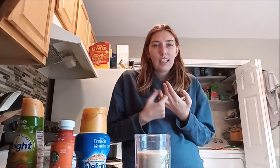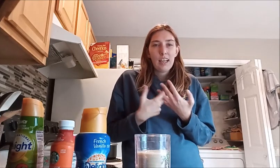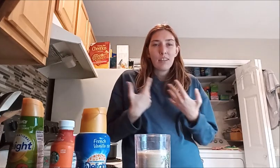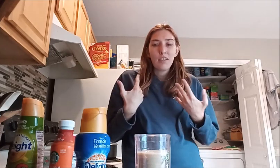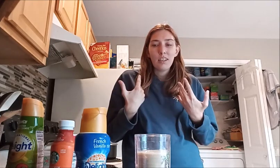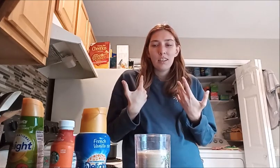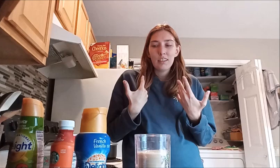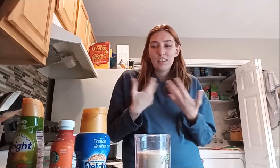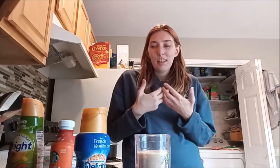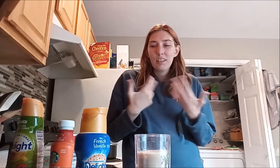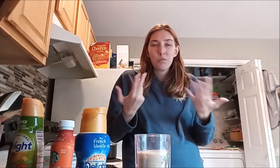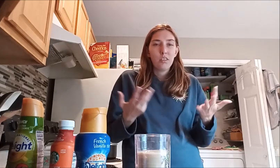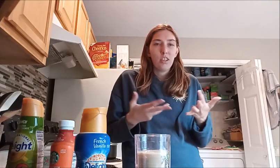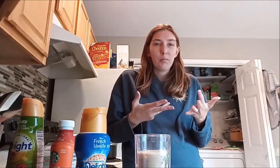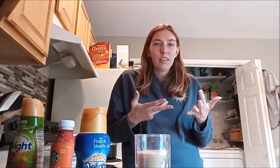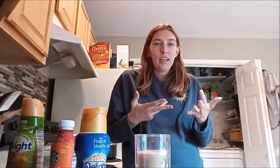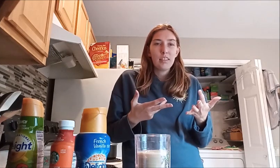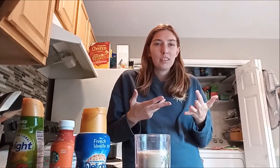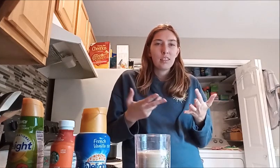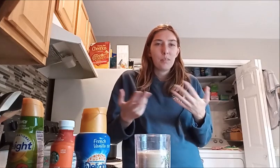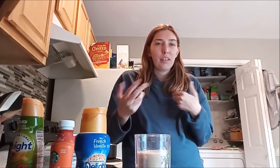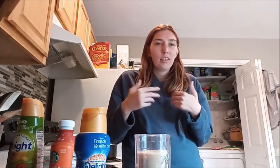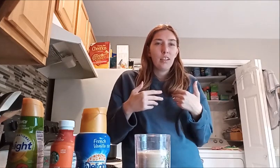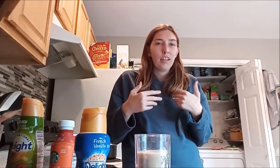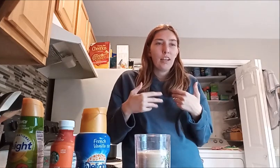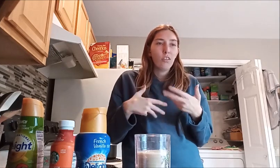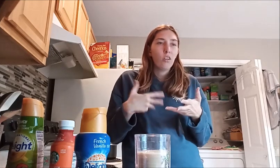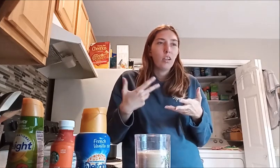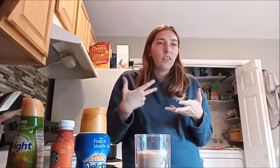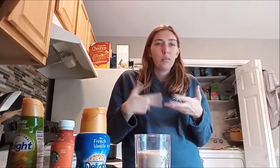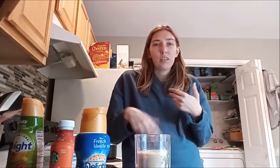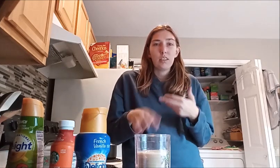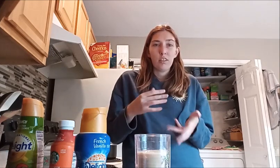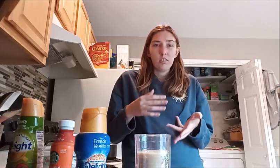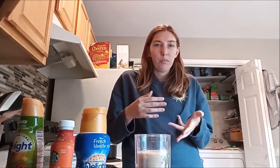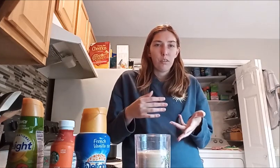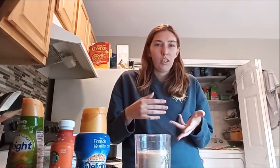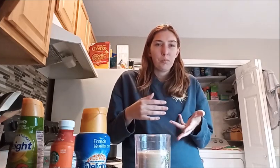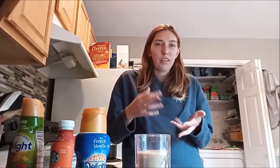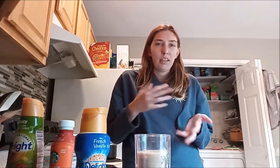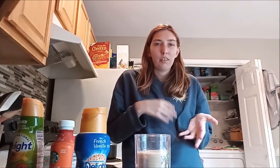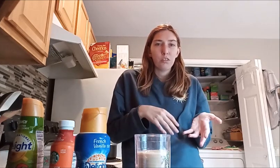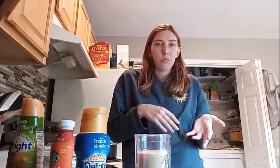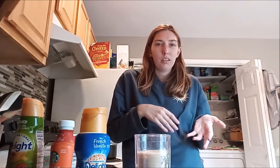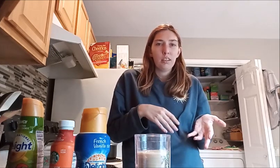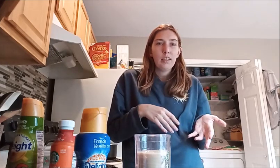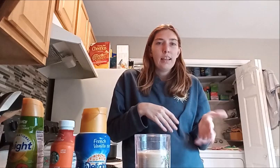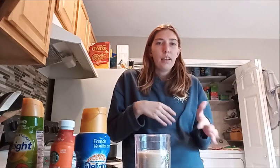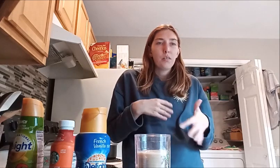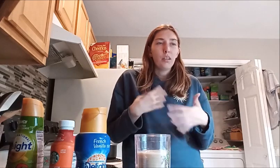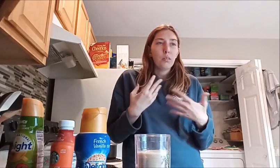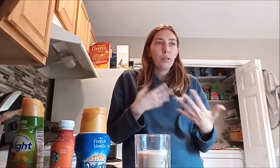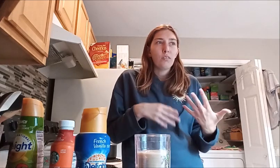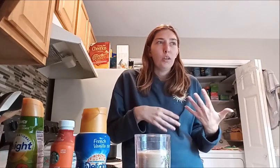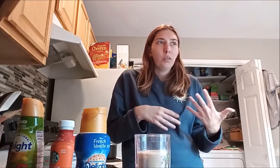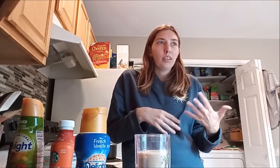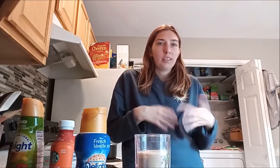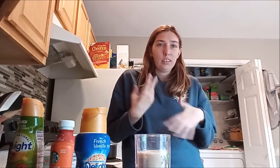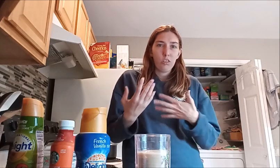I just want to talk about that, because I might not, I don't know if I'm going to get around to filming or not, but then I also wanted to be able to film with, like, a digital camera rather than my phone,